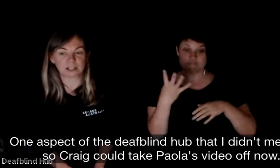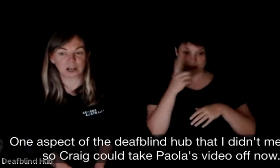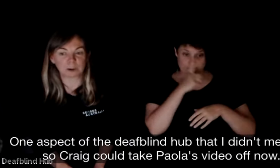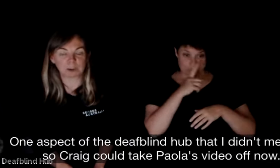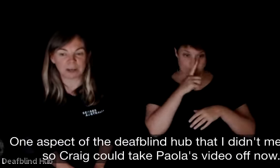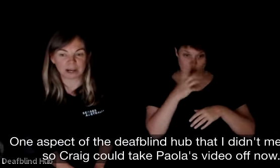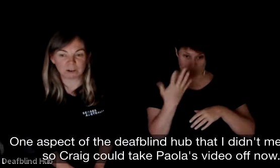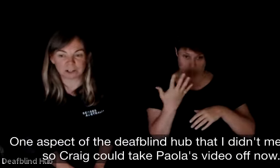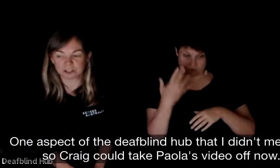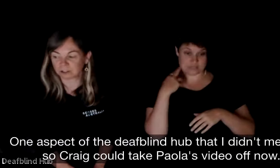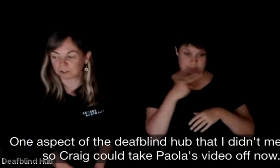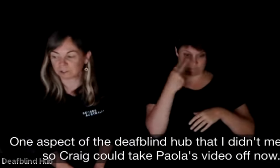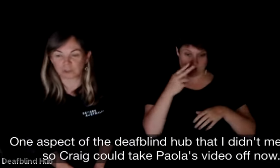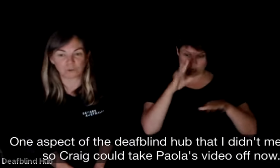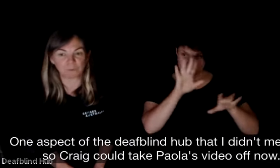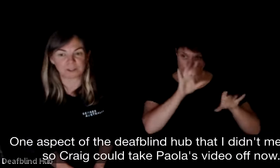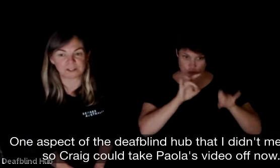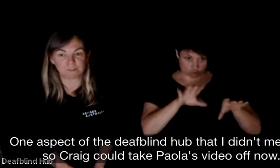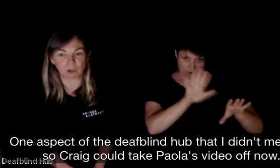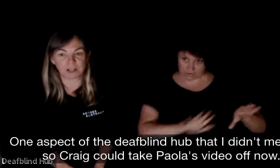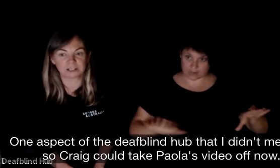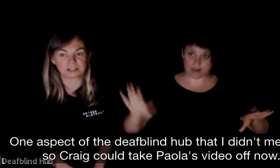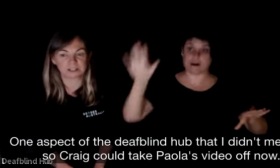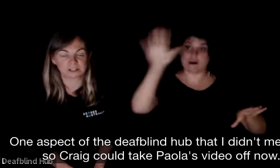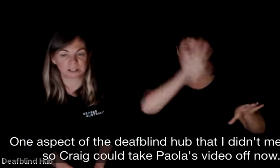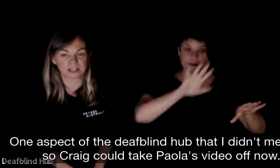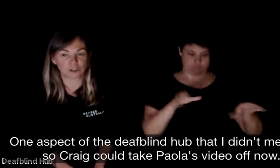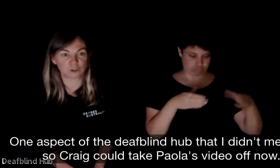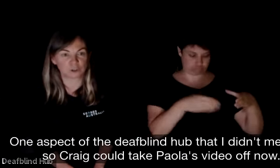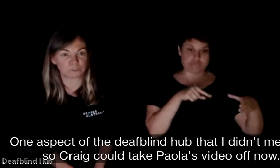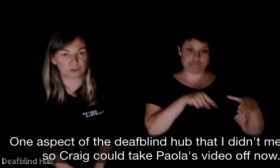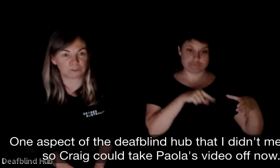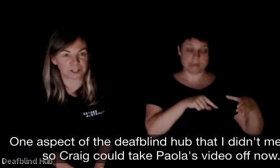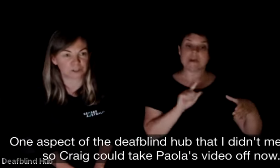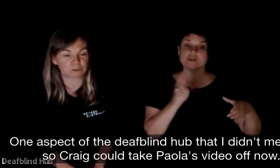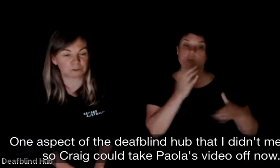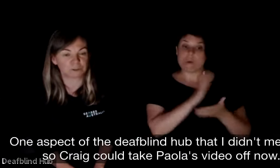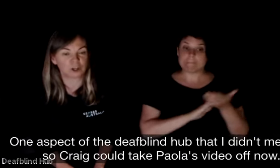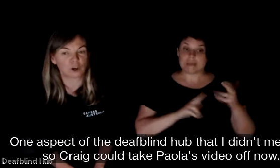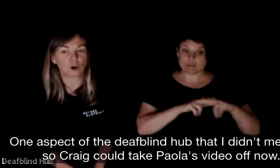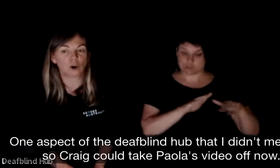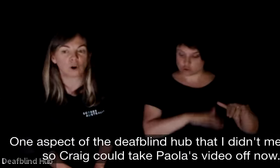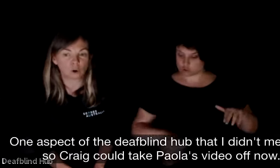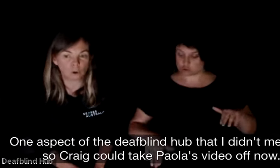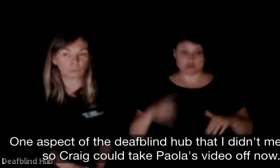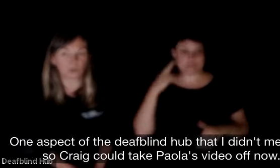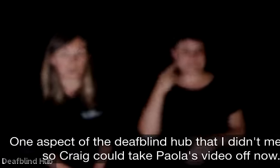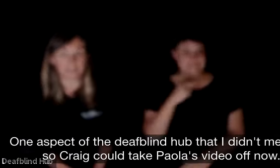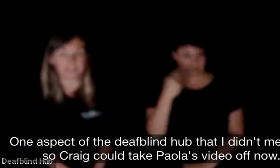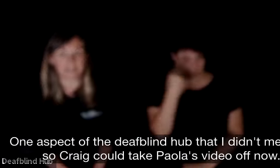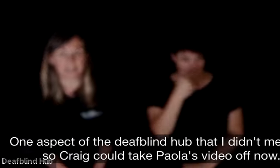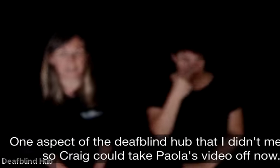and a parent of children with deaf blindness and 2 professionals,